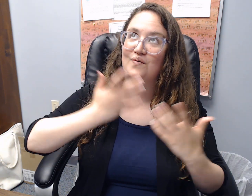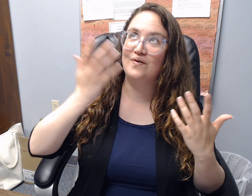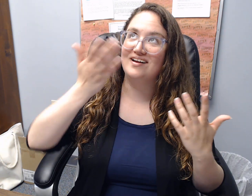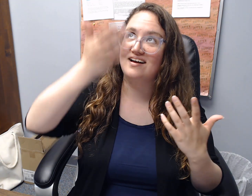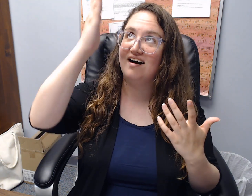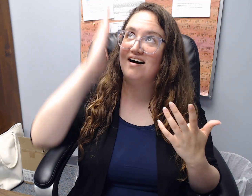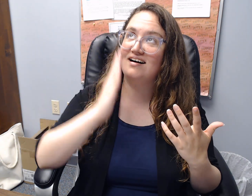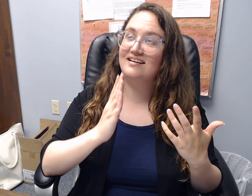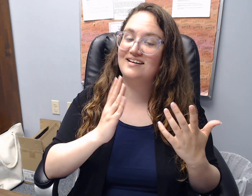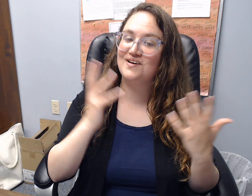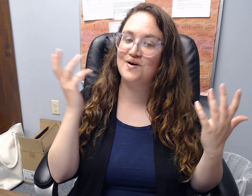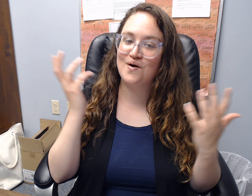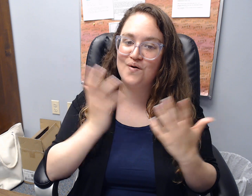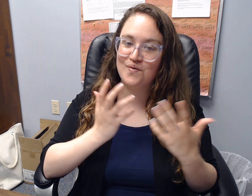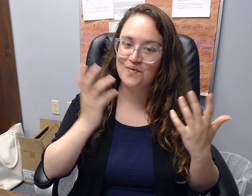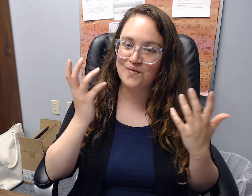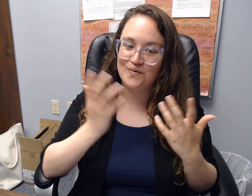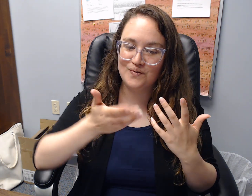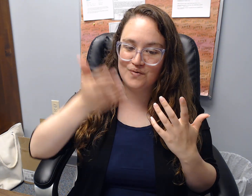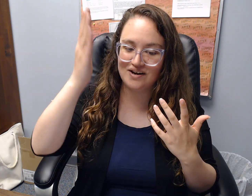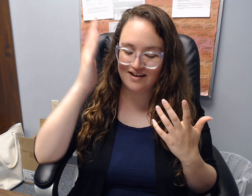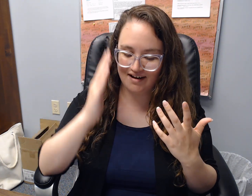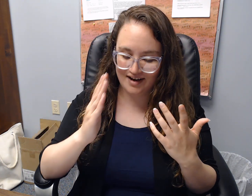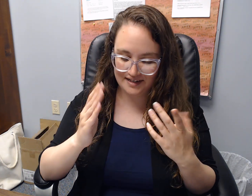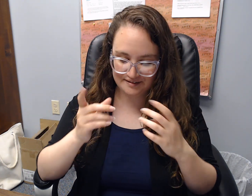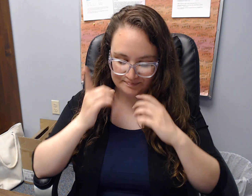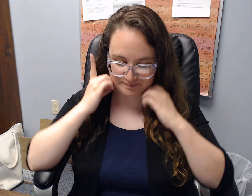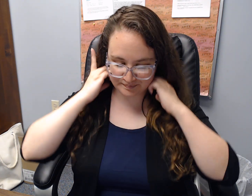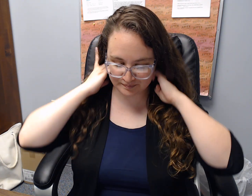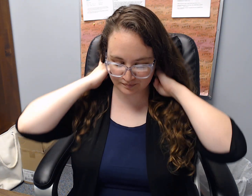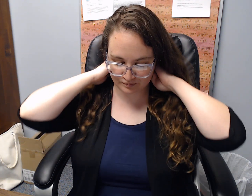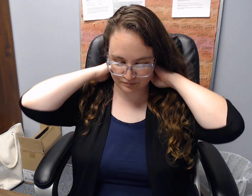What a God. What a God.